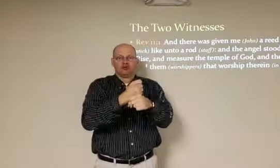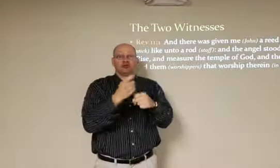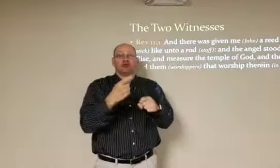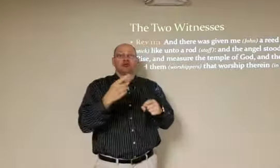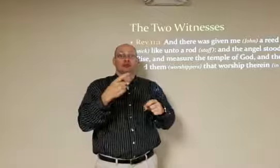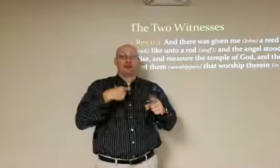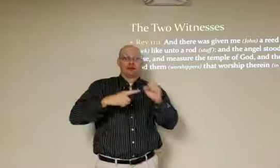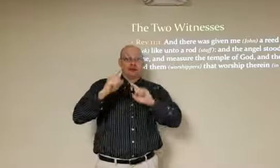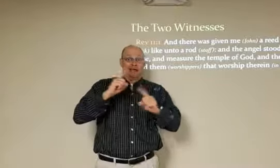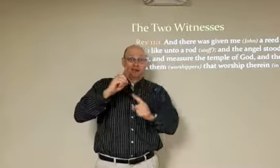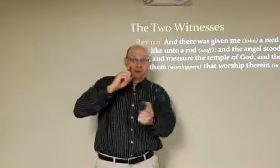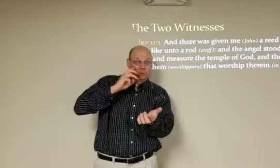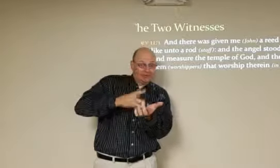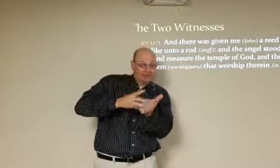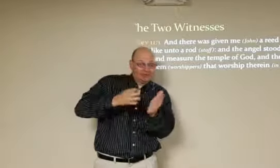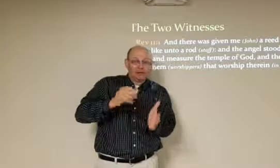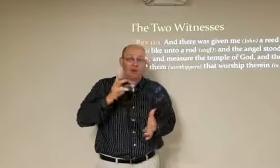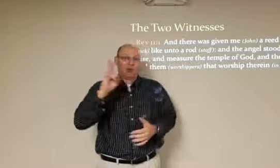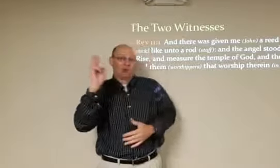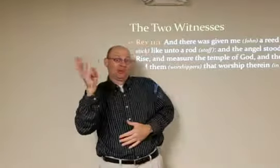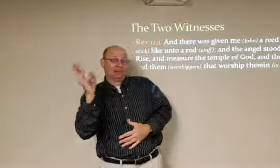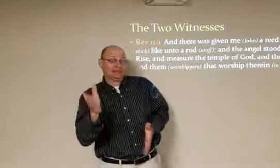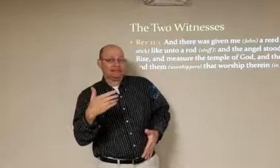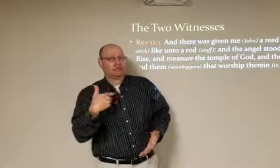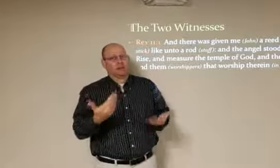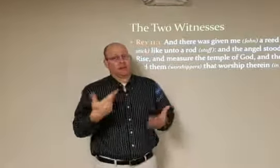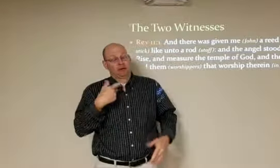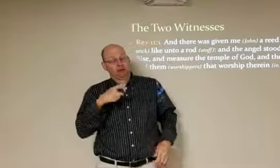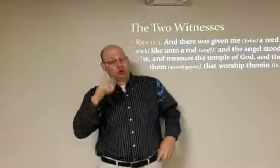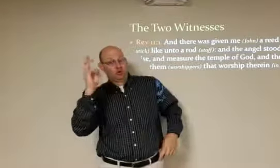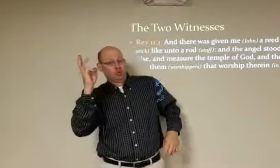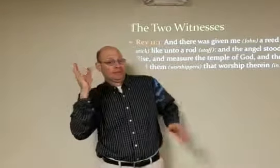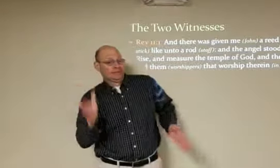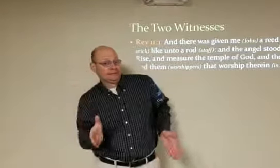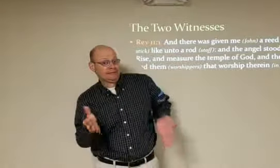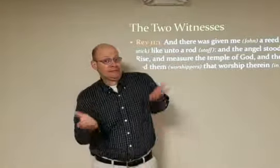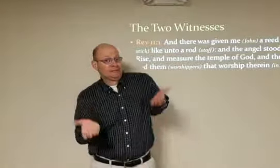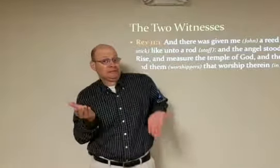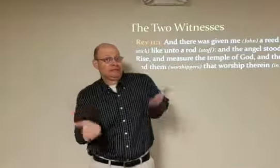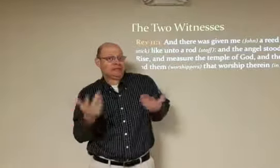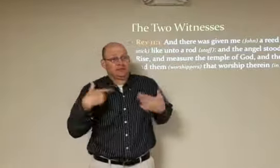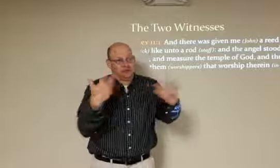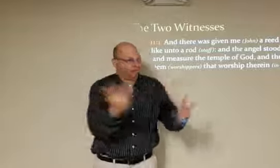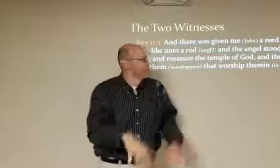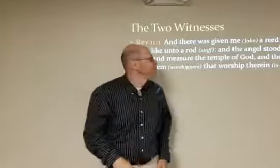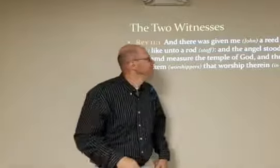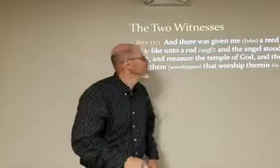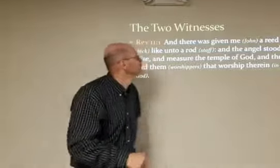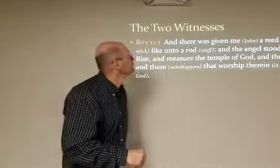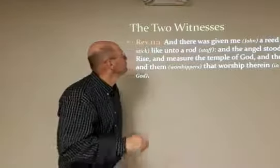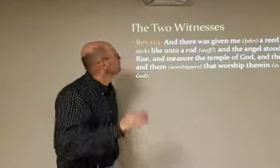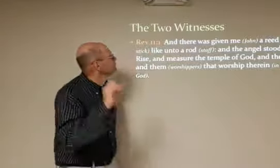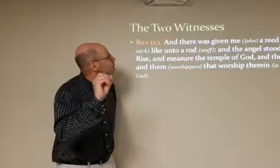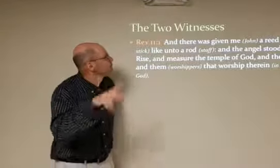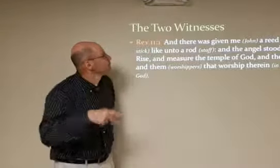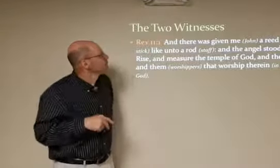It's 3.5 years. Should I sign this witness? Should I sign that as a witness? I'm not sure, so we'll